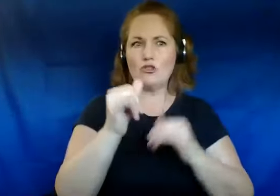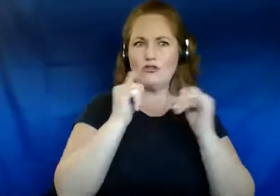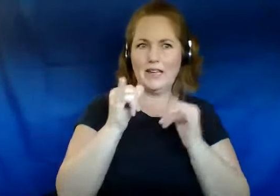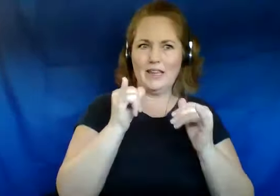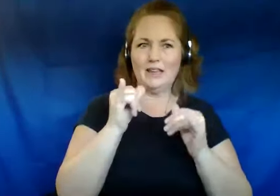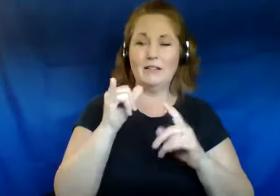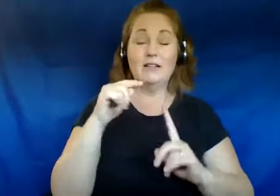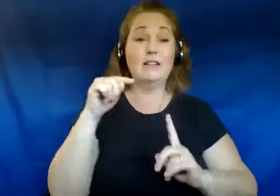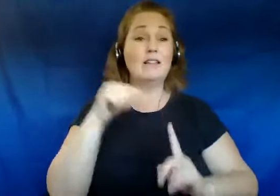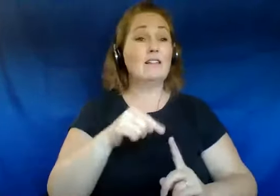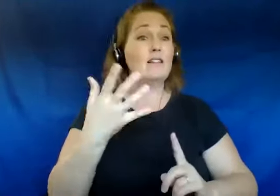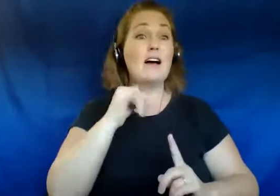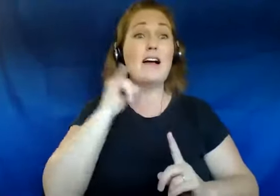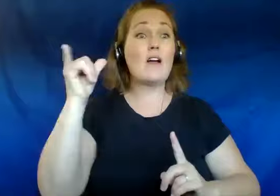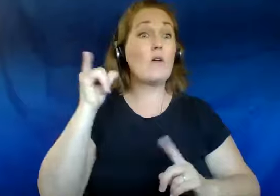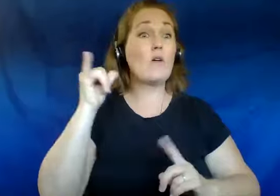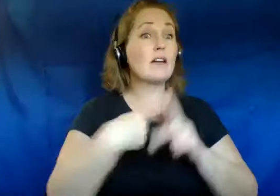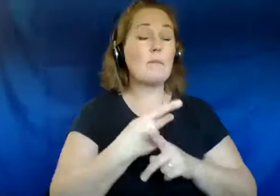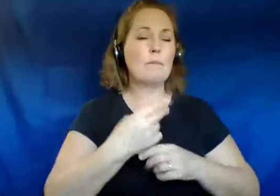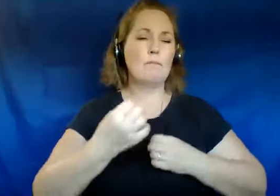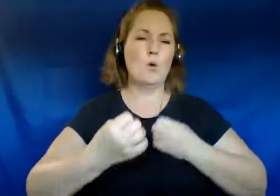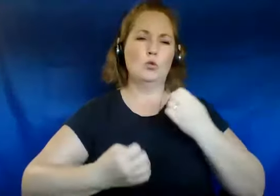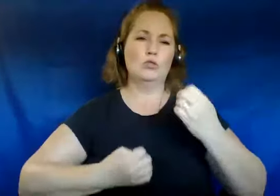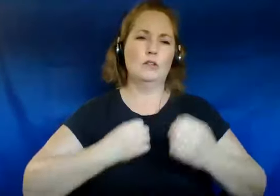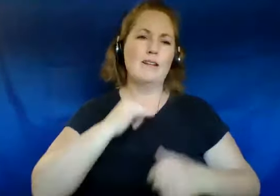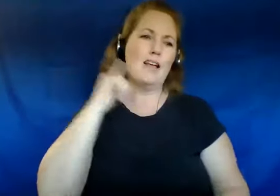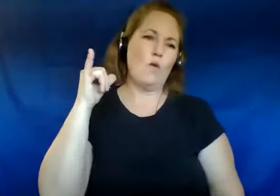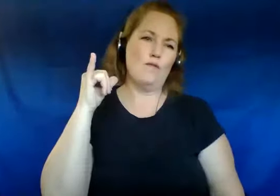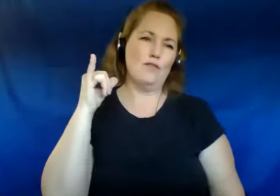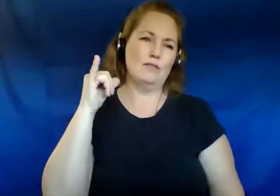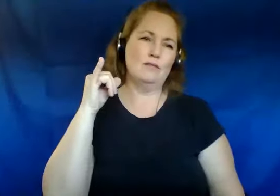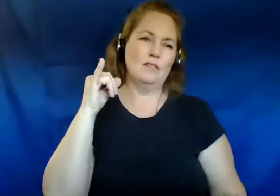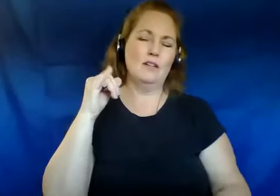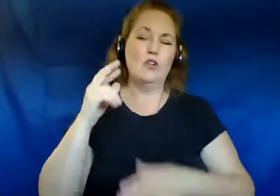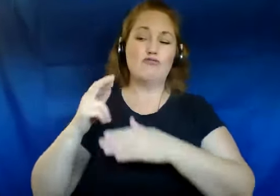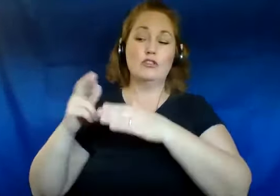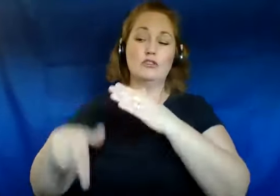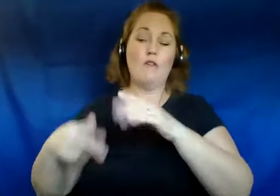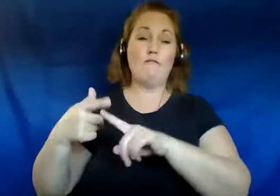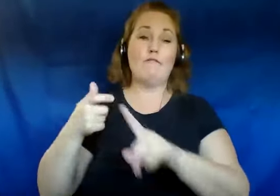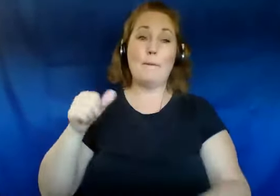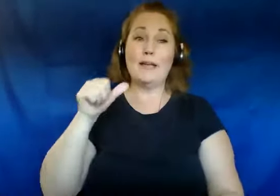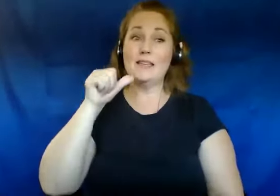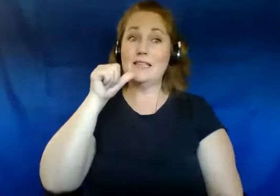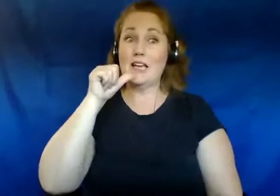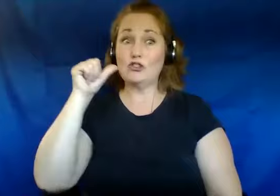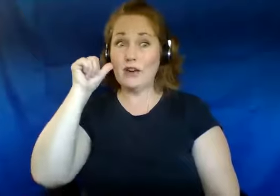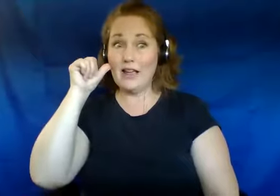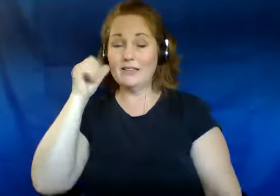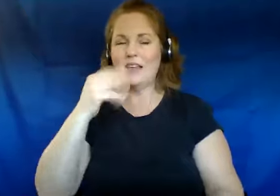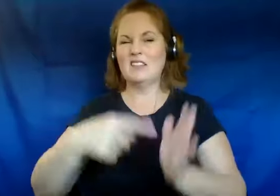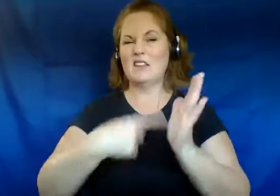the emotional hangover, the direct result of yesterday's and sometimes